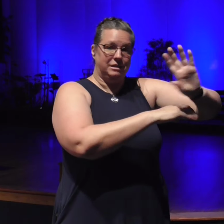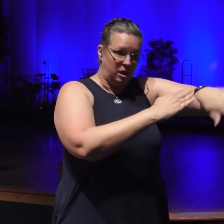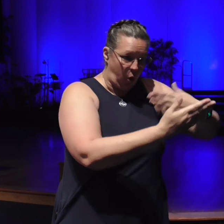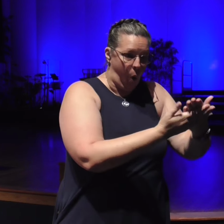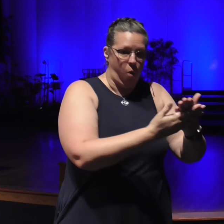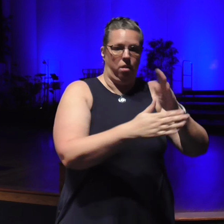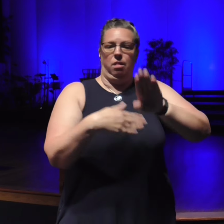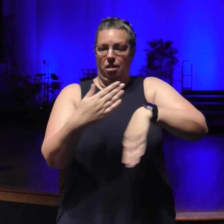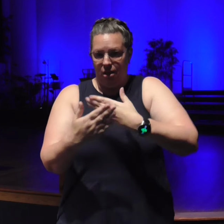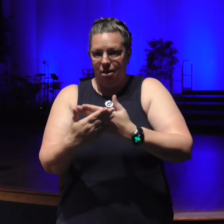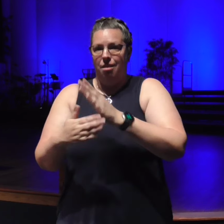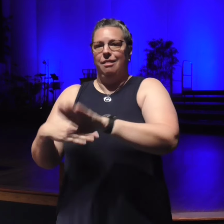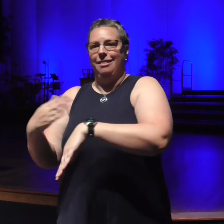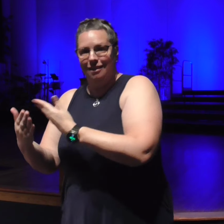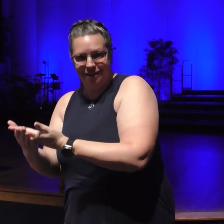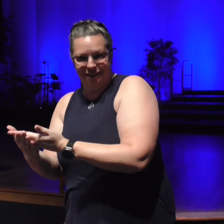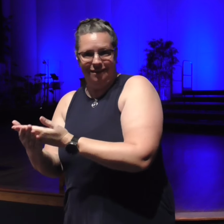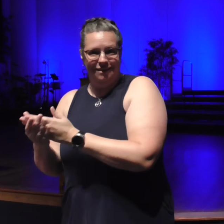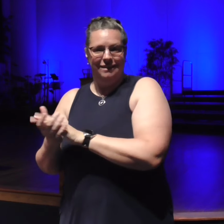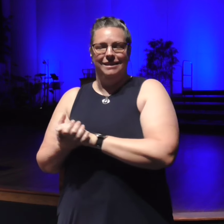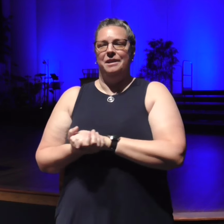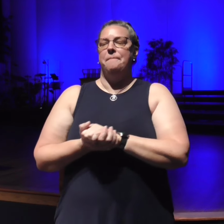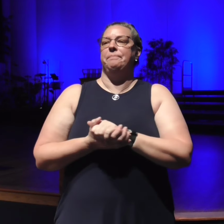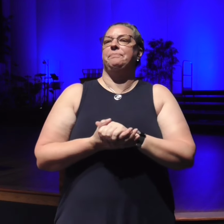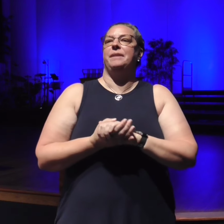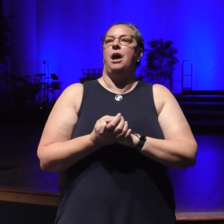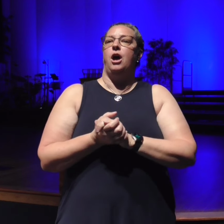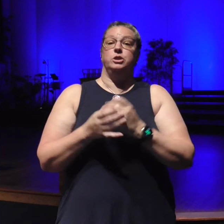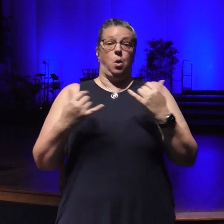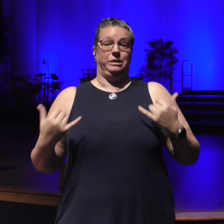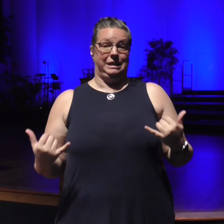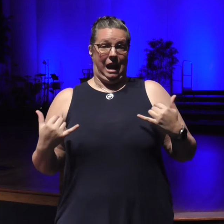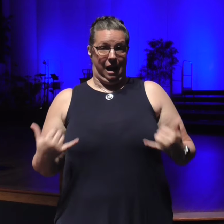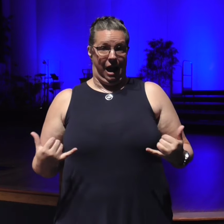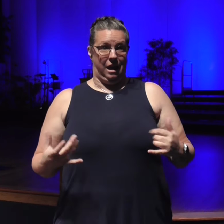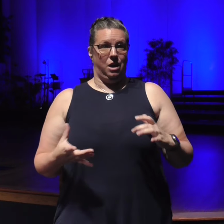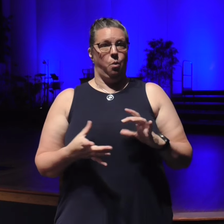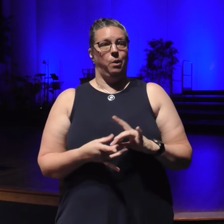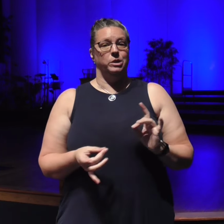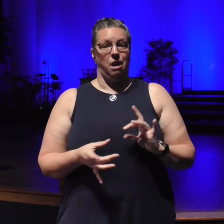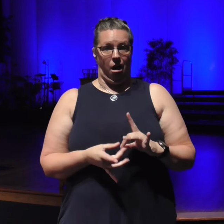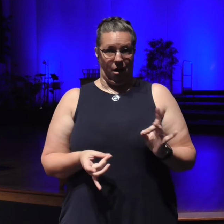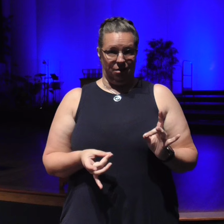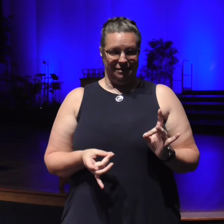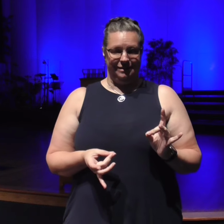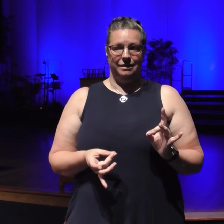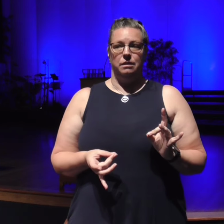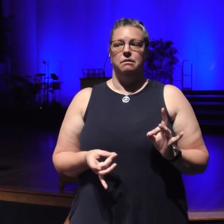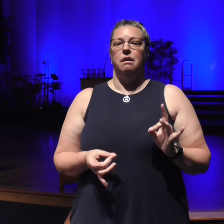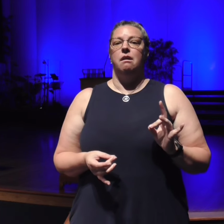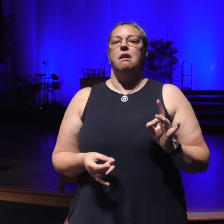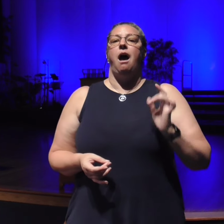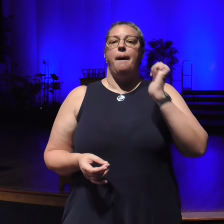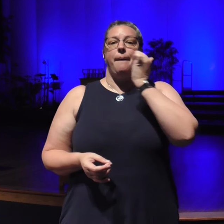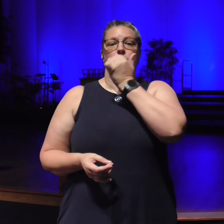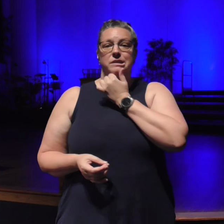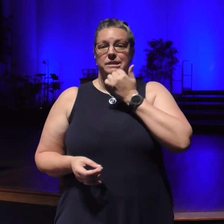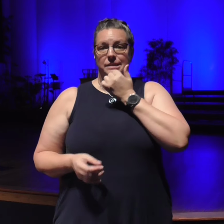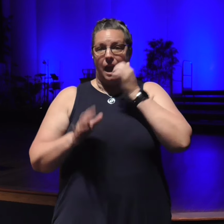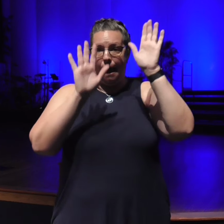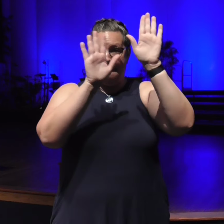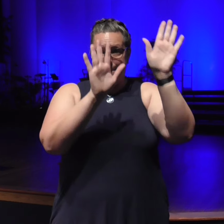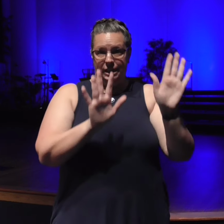That's what makes us whole. So today what we're going to do is talk about those tapestries, and I'm going to